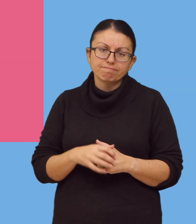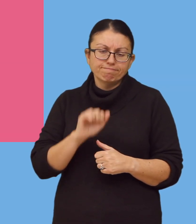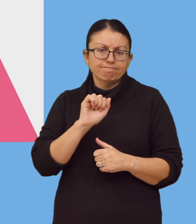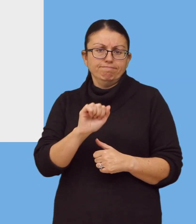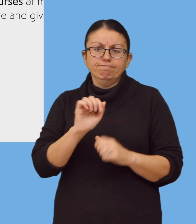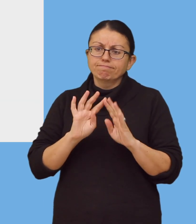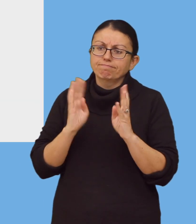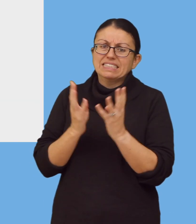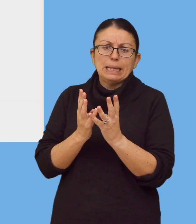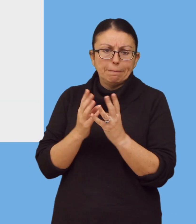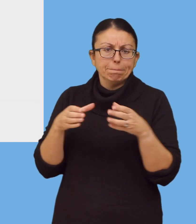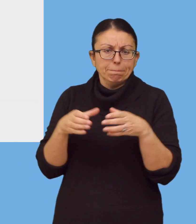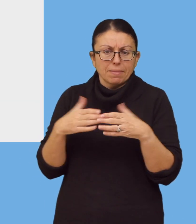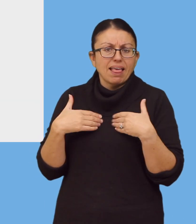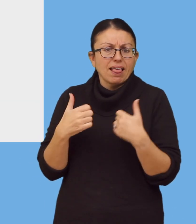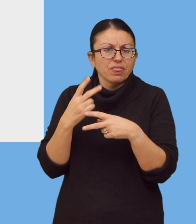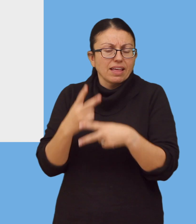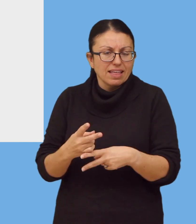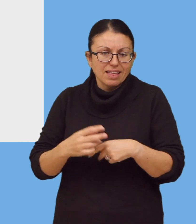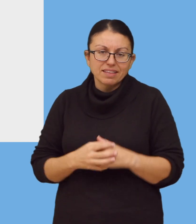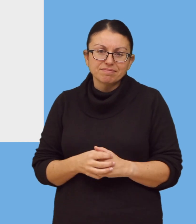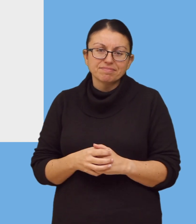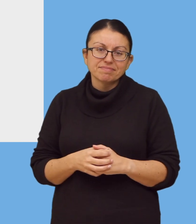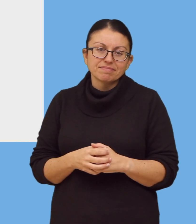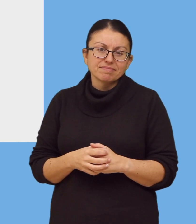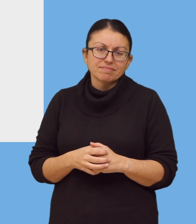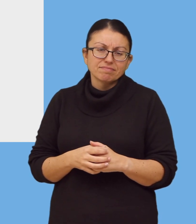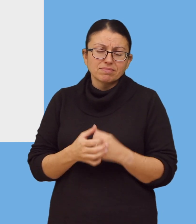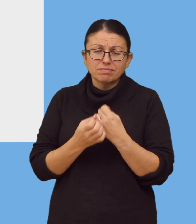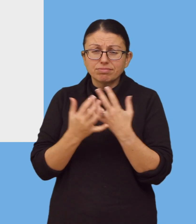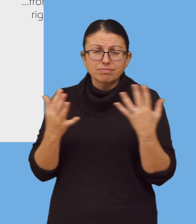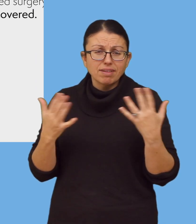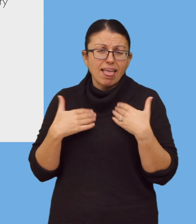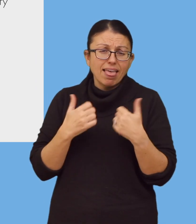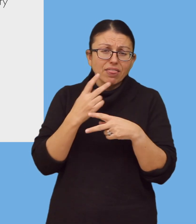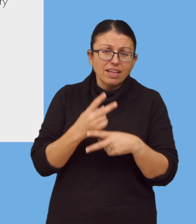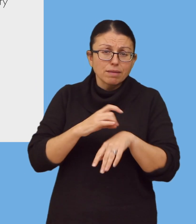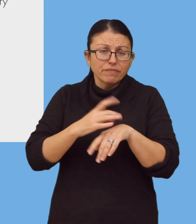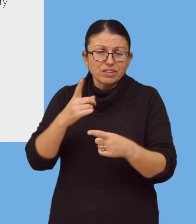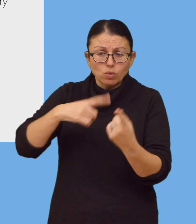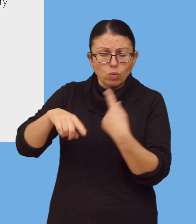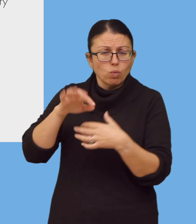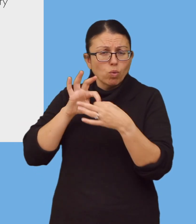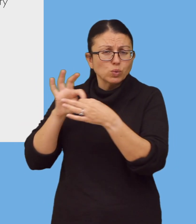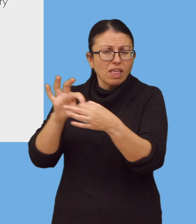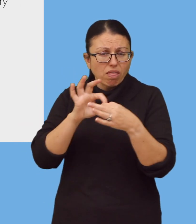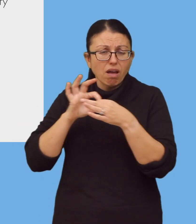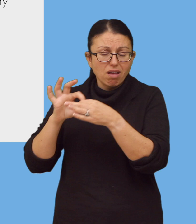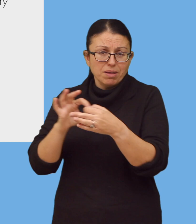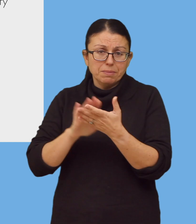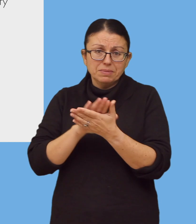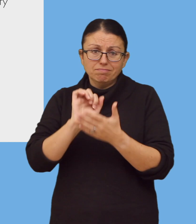you. Your GP and nurses at the surgery will organise your care and give you support, from when you first think you may